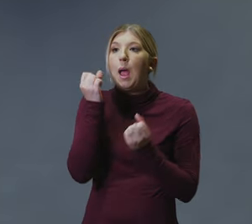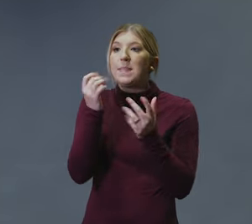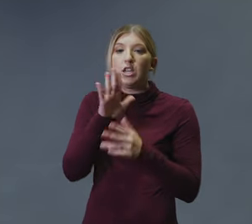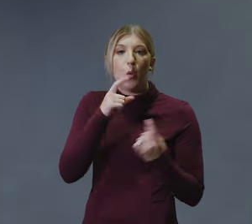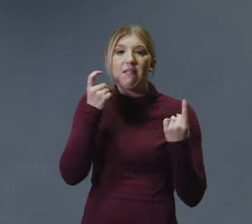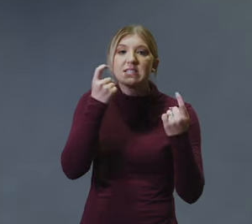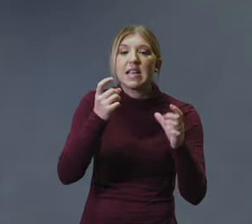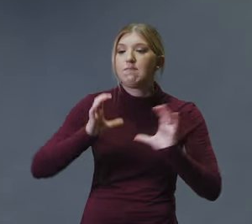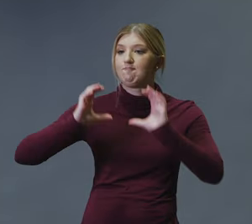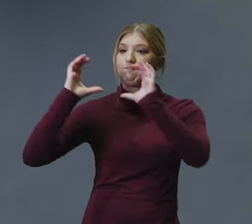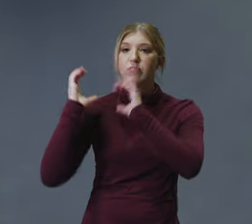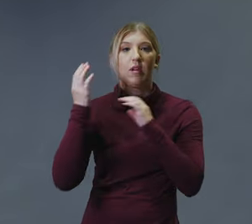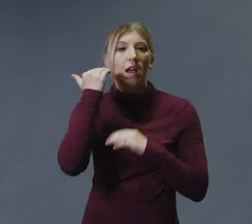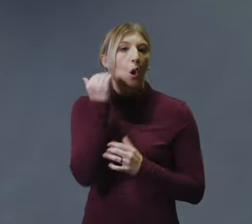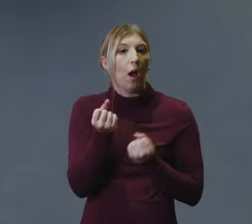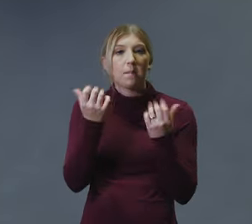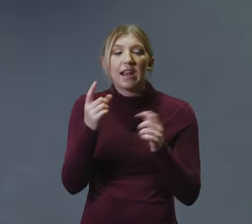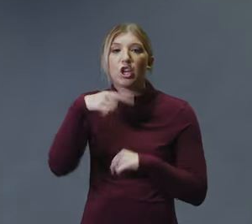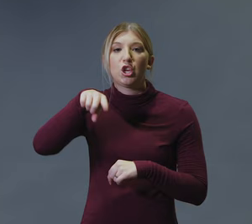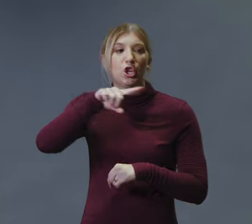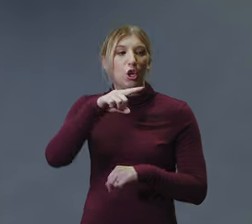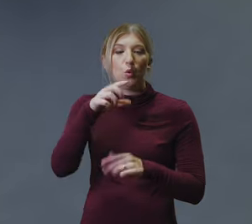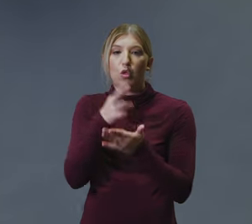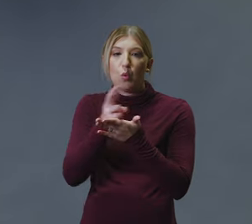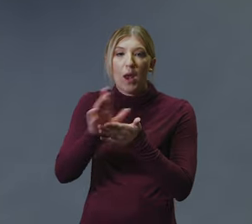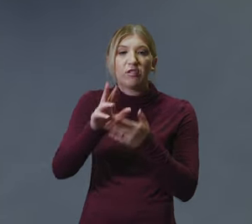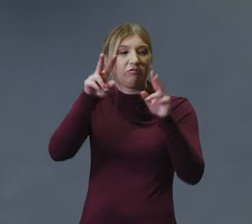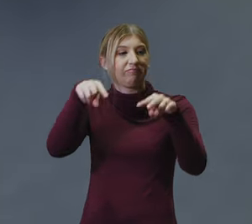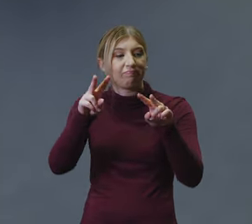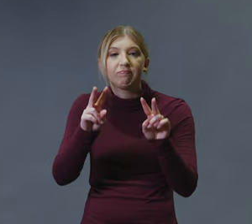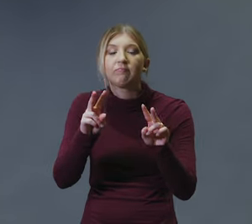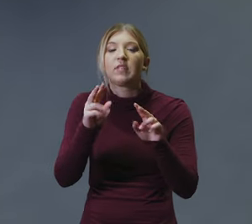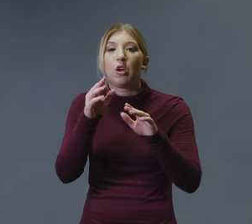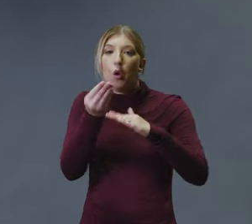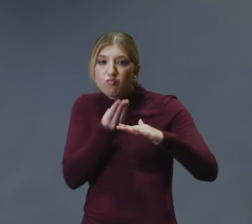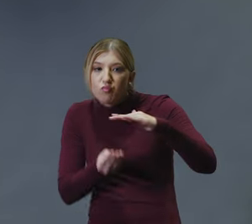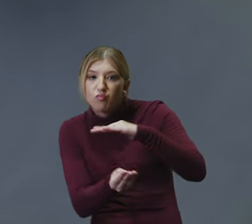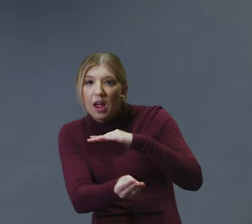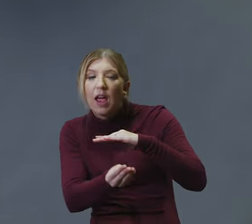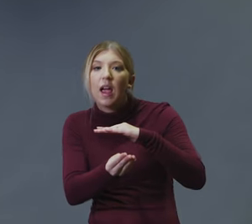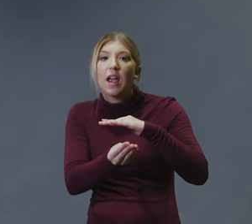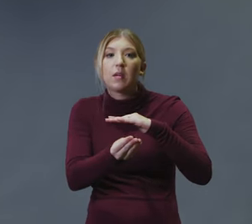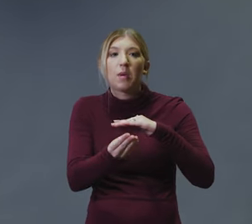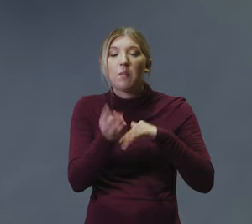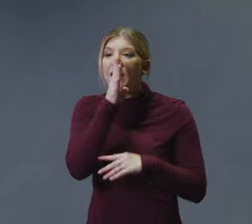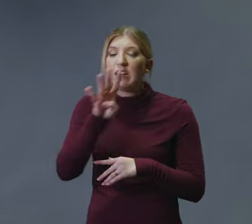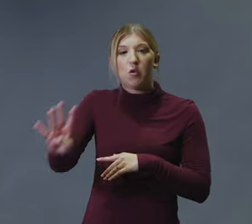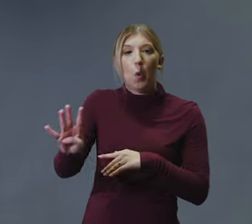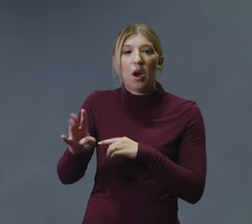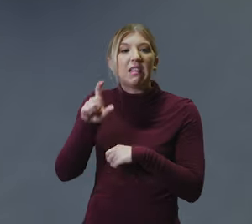transgressions and how great are your sins, you who afflict the righteous, who take a bribe and turn aside the needy in the